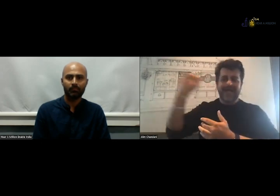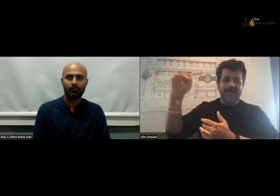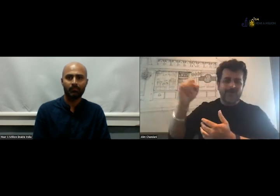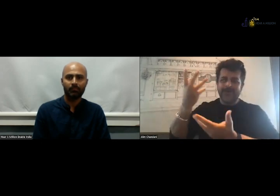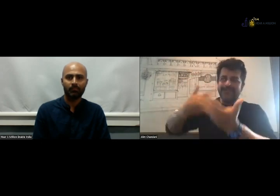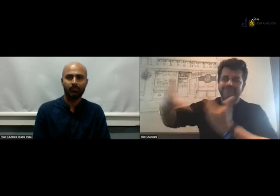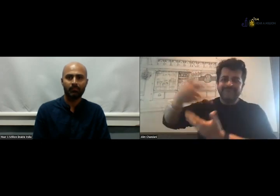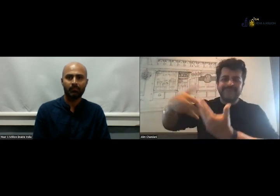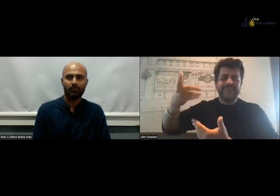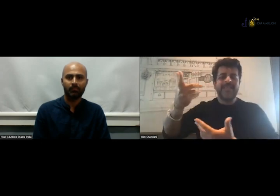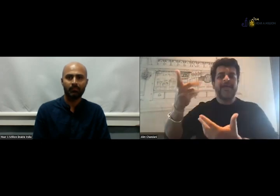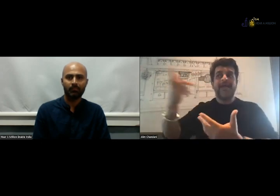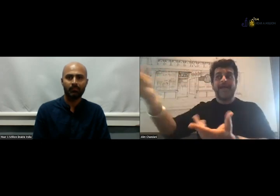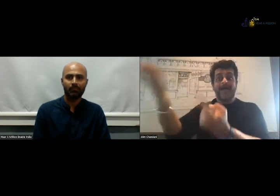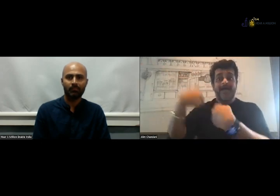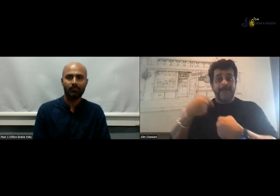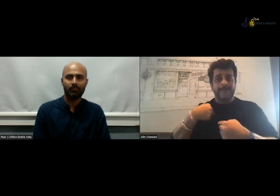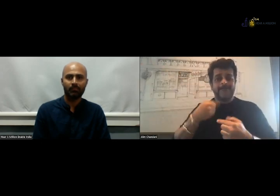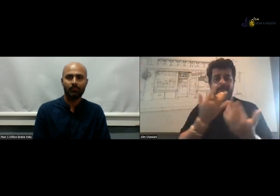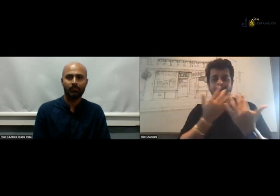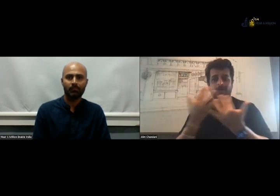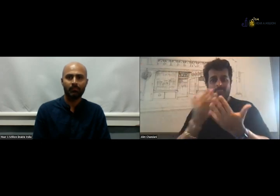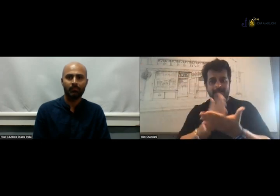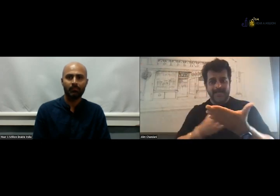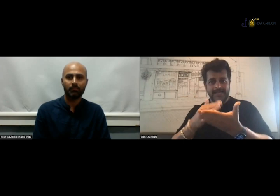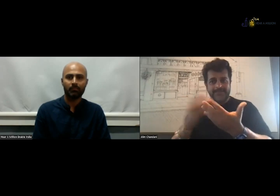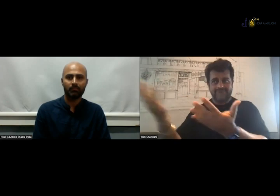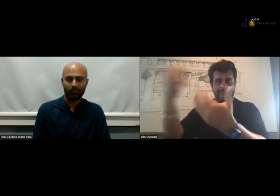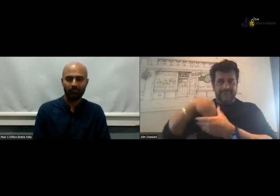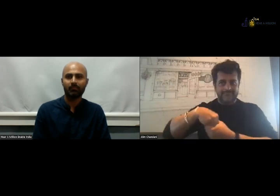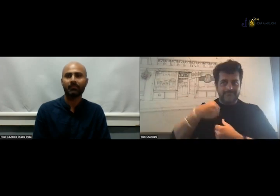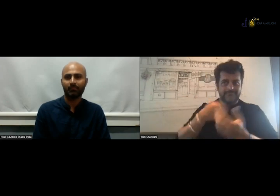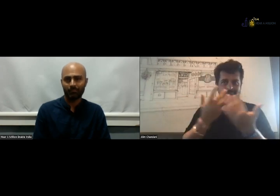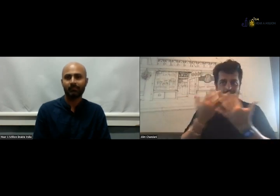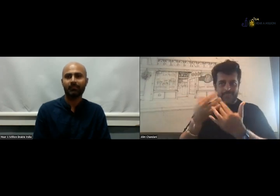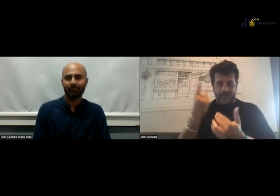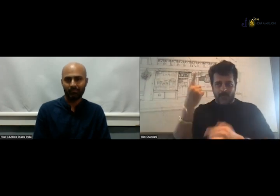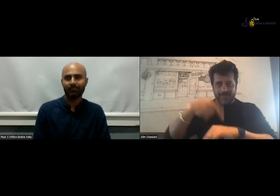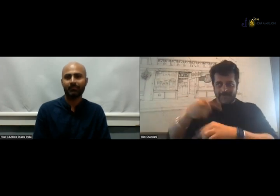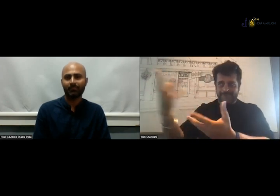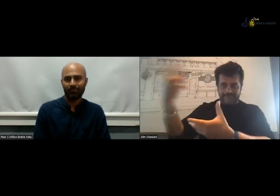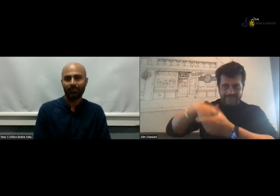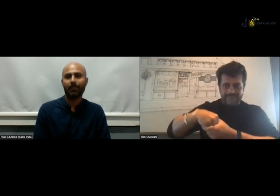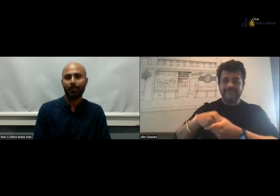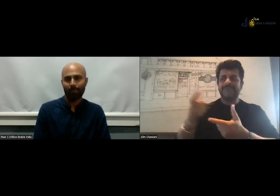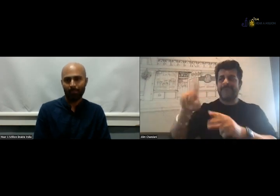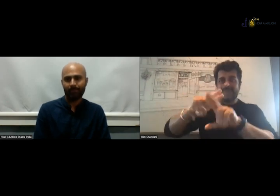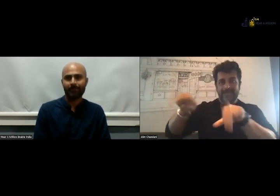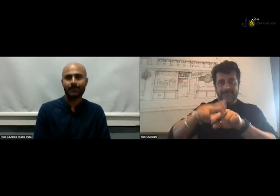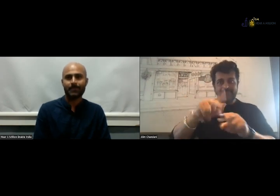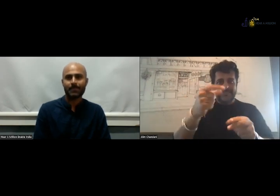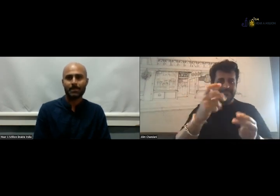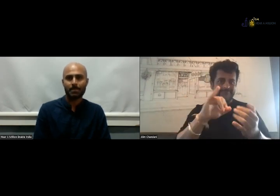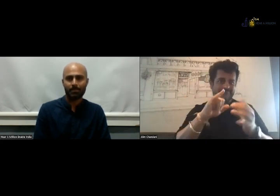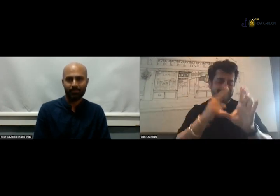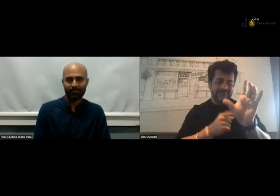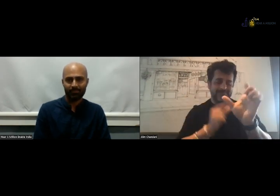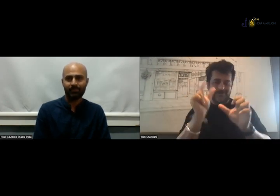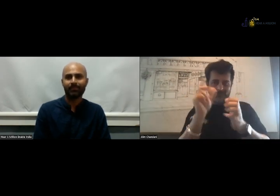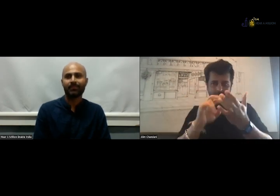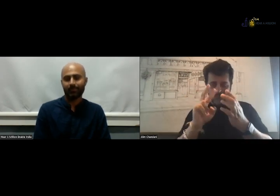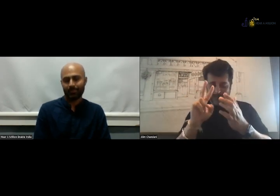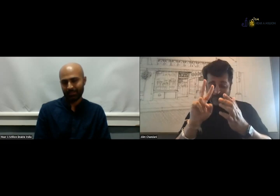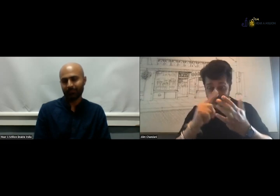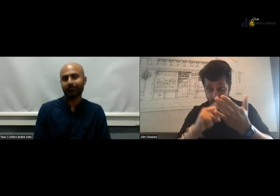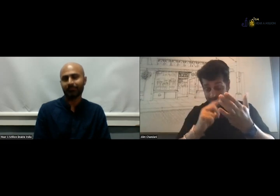personally, I remember that we used to have a discussion on my birthday. She came to my birthday as well